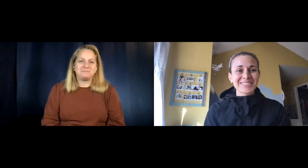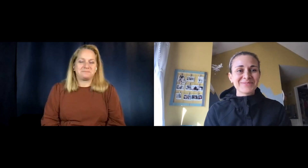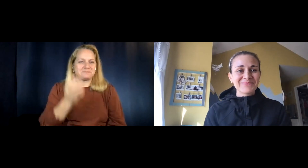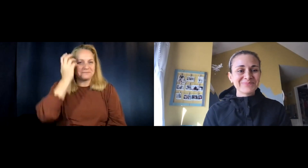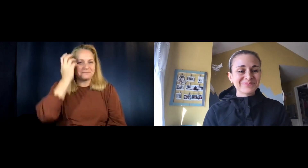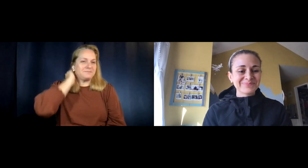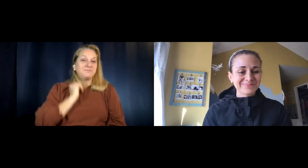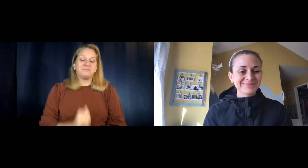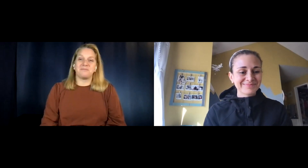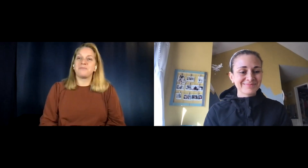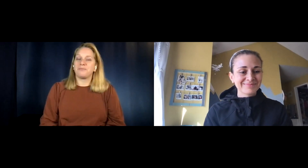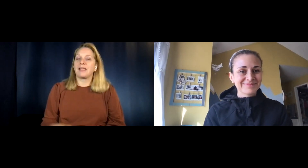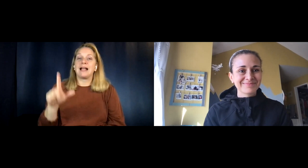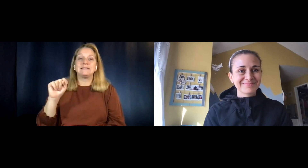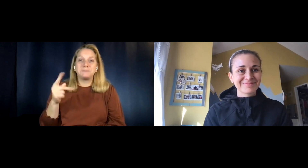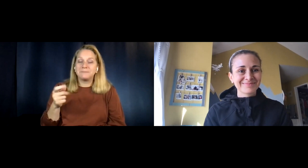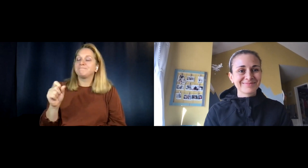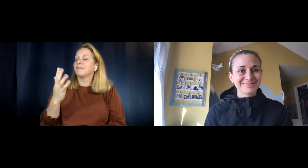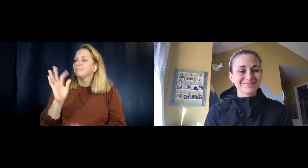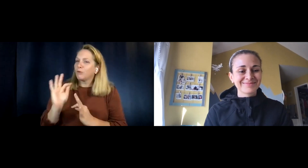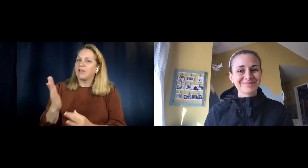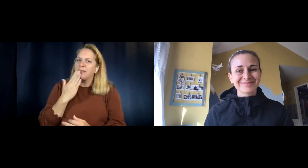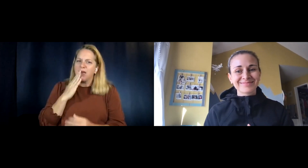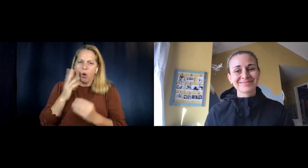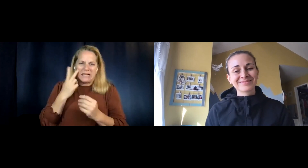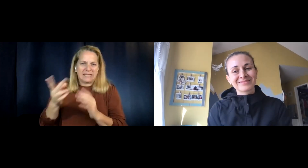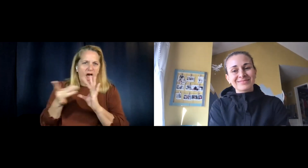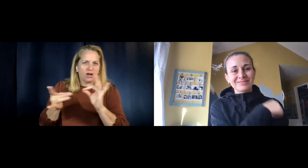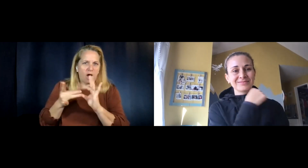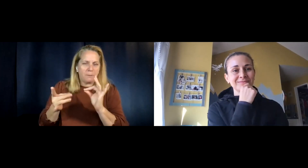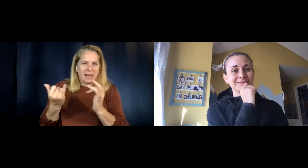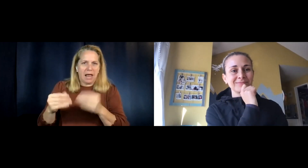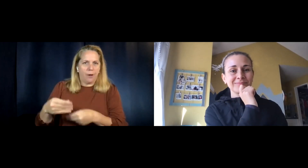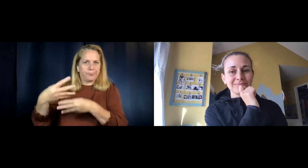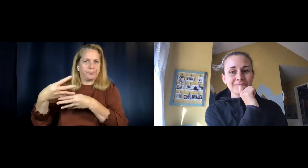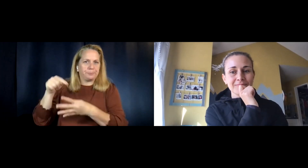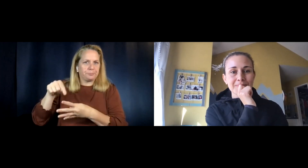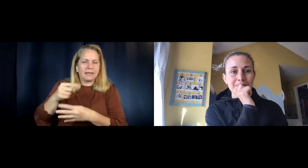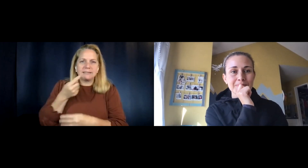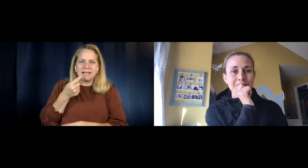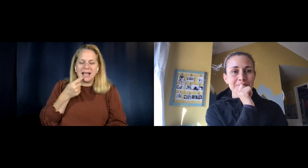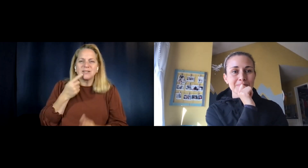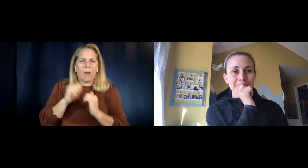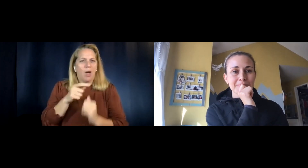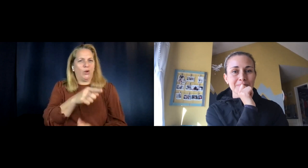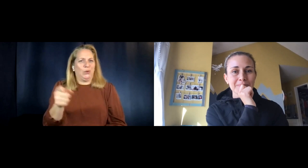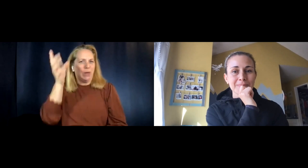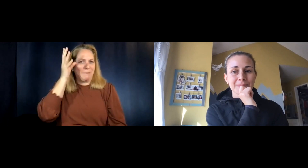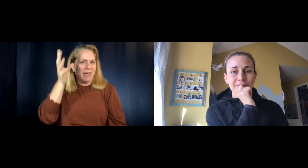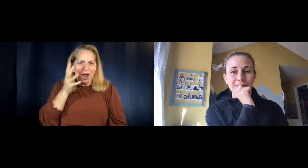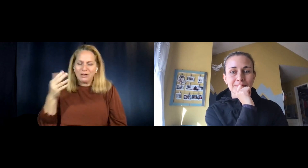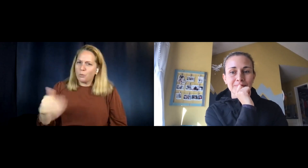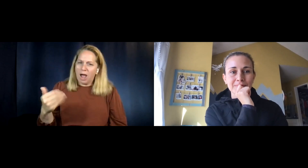Perfect. Thank you so much. So much. There's a comment here just saying how, you know, you parents have just made